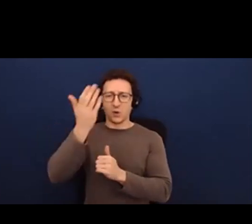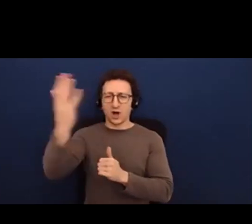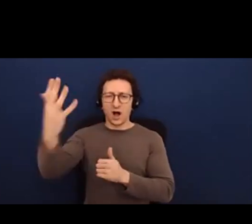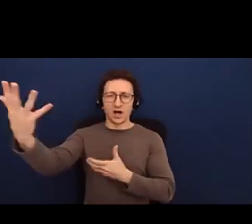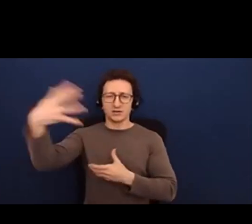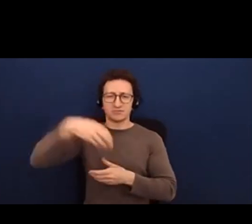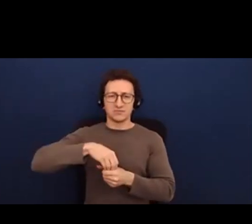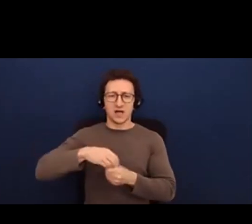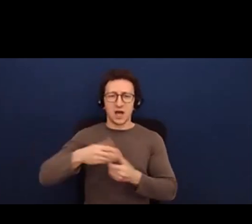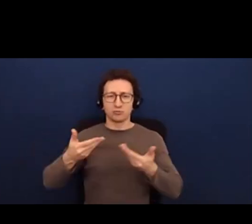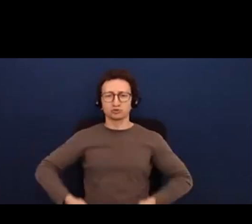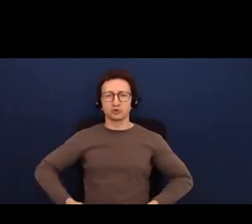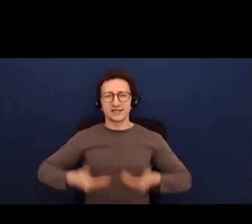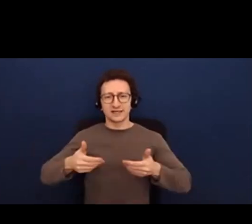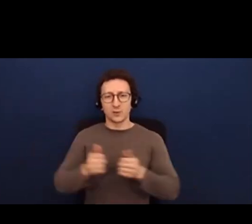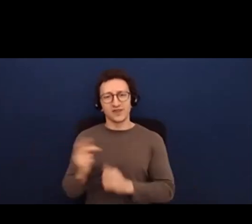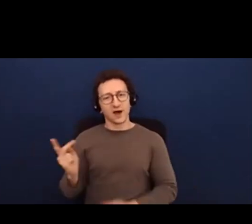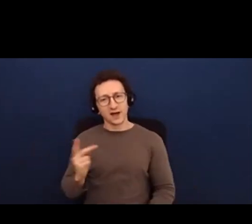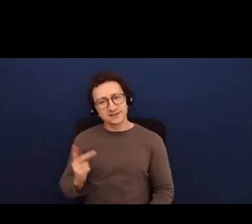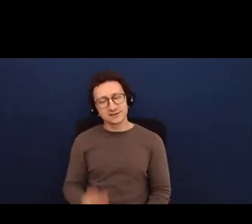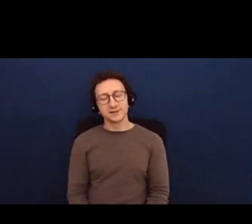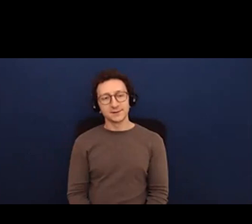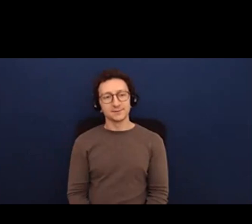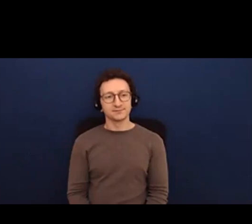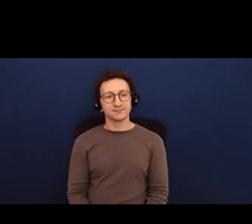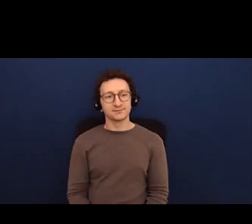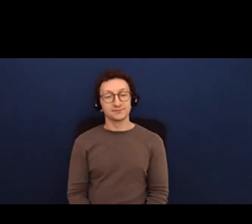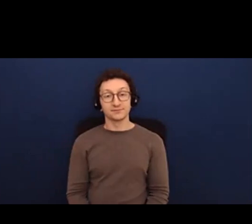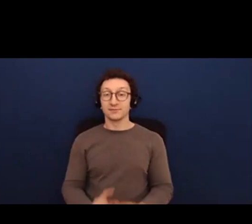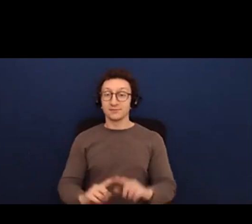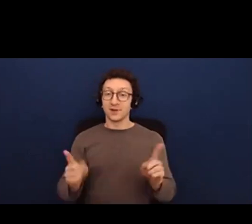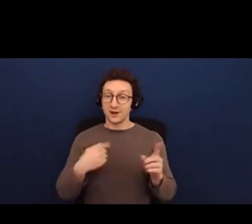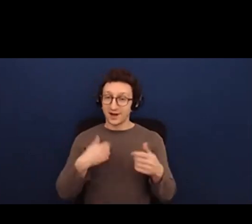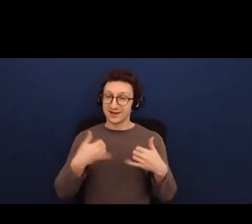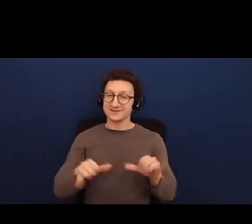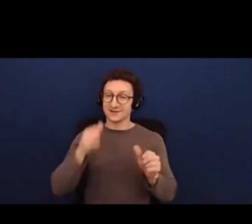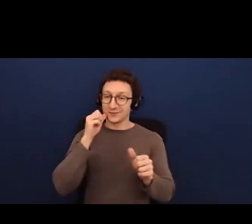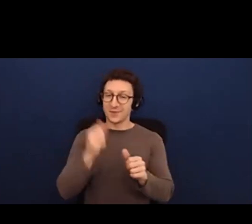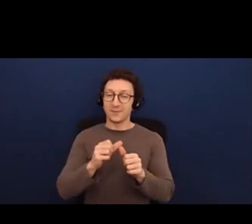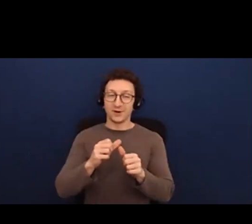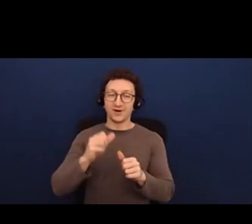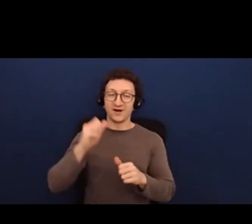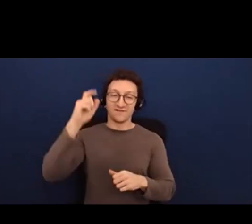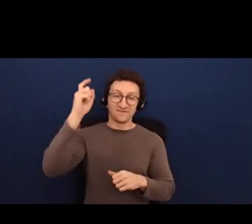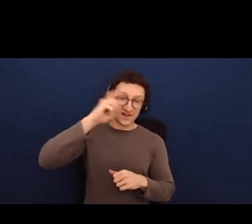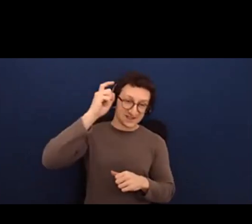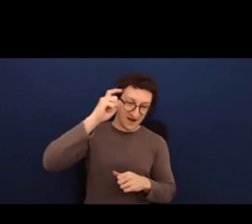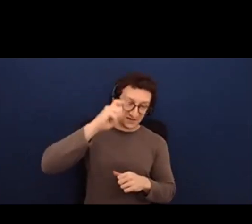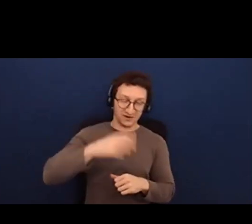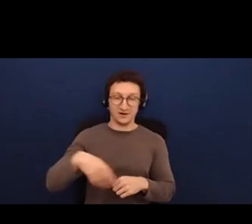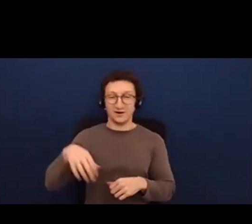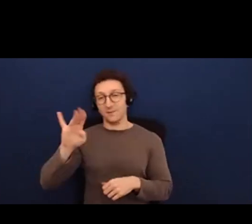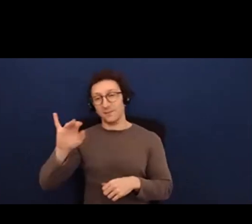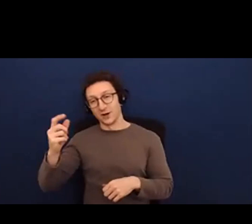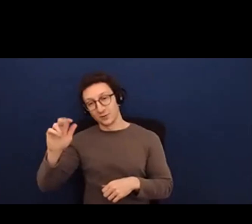and what that means. And so I don't forget about the philosophical. I don't forget about the biographical